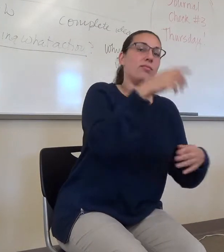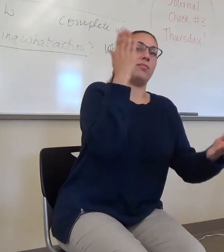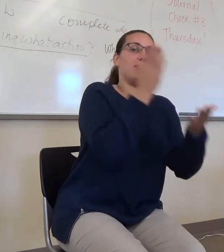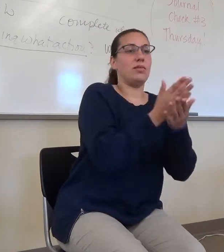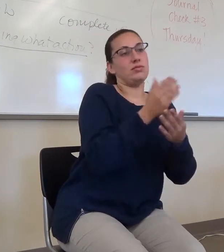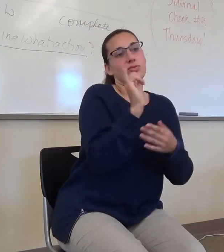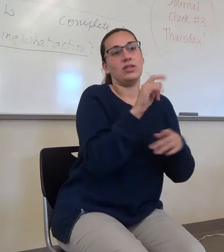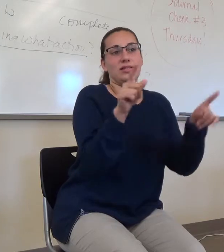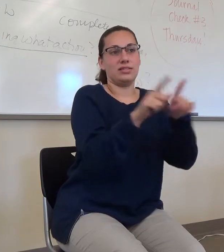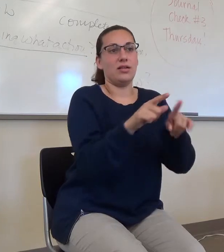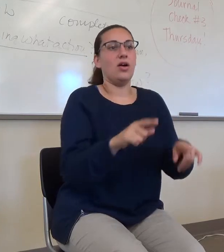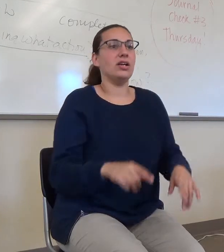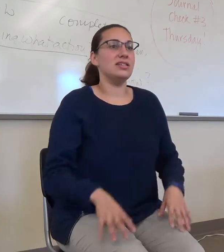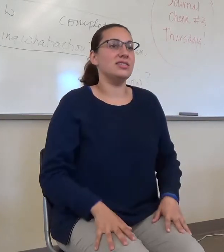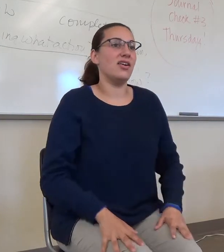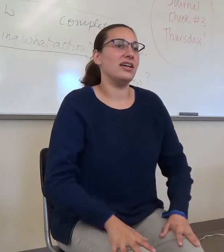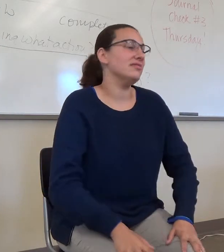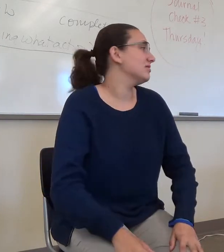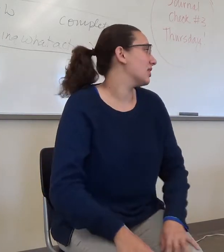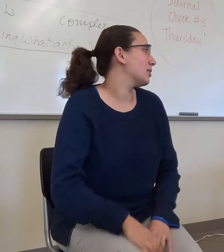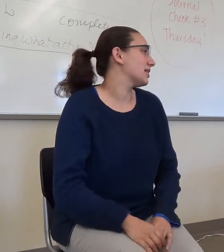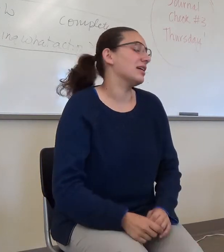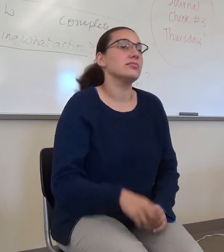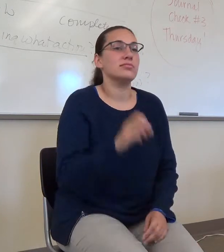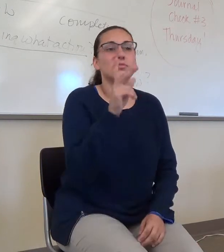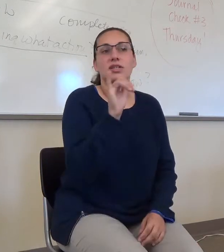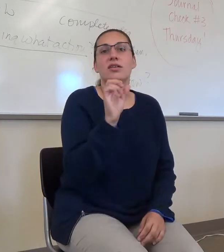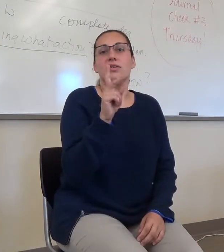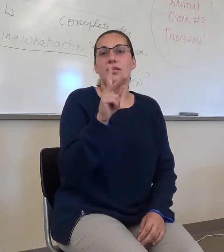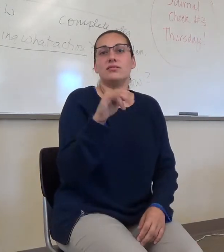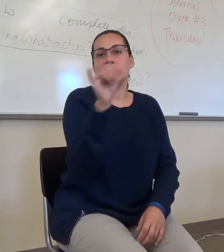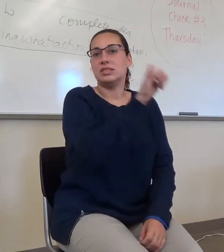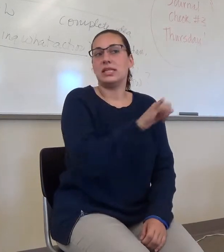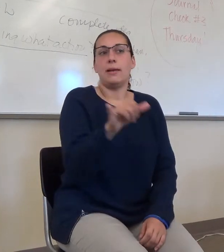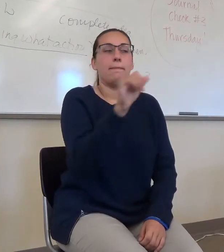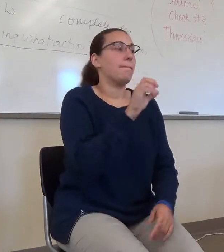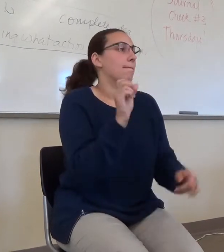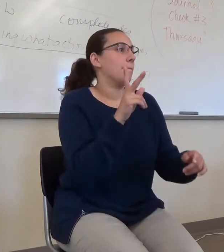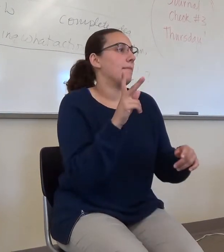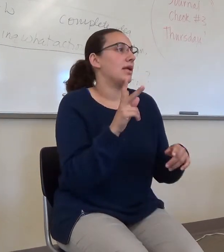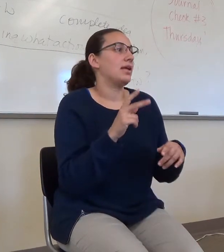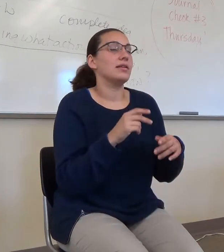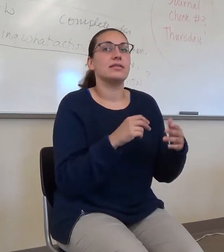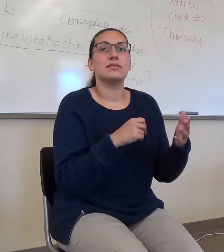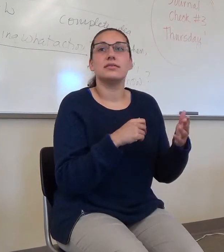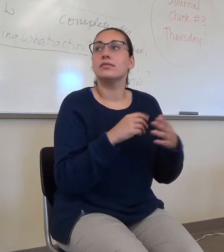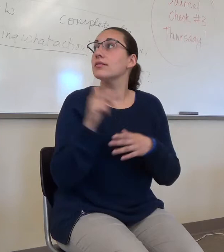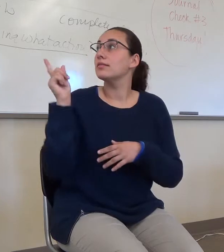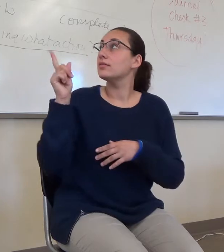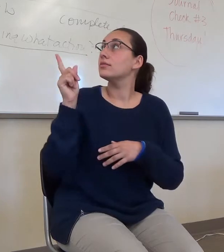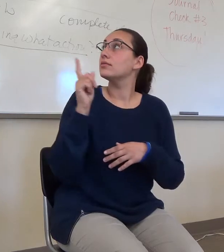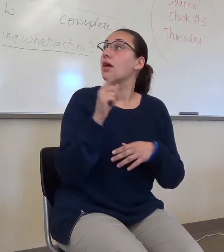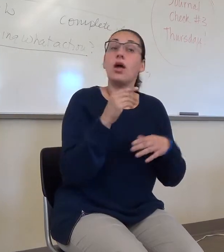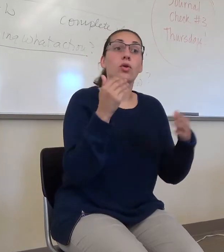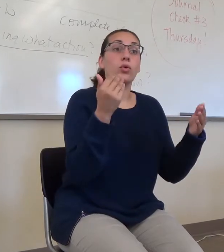goes for you guys. Okay, sorry about that. All right, is it gonna be New Orleans? That's what it looks